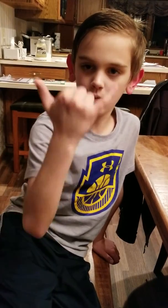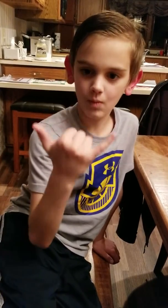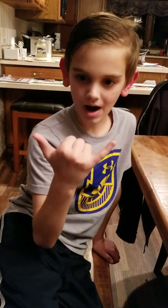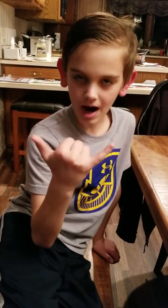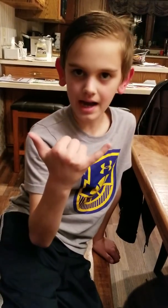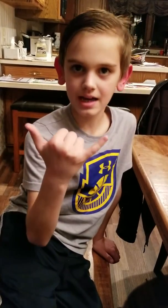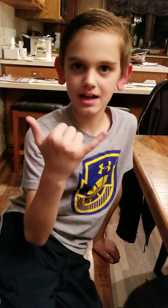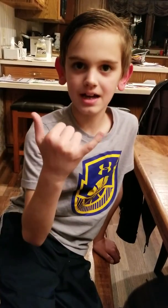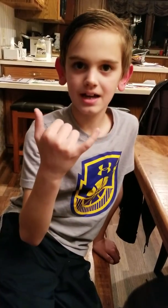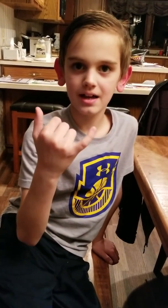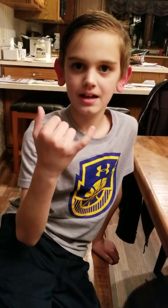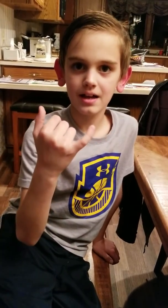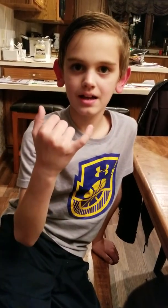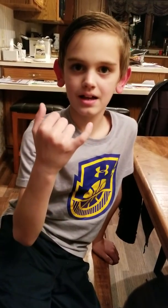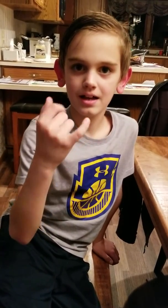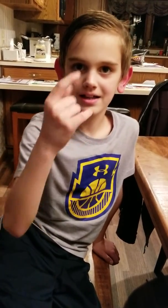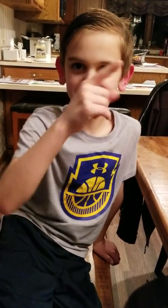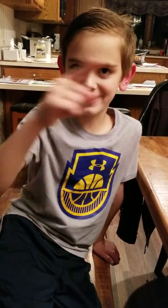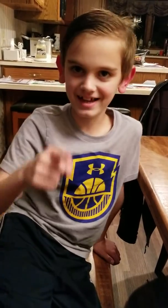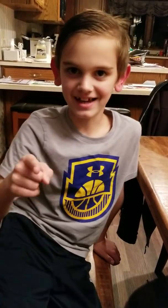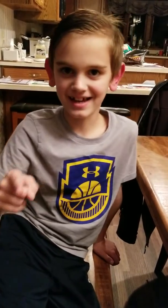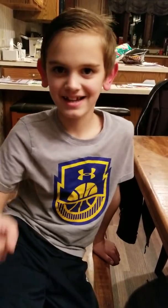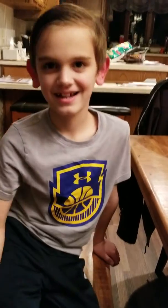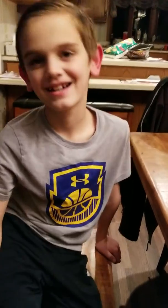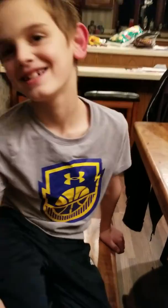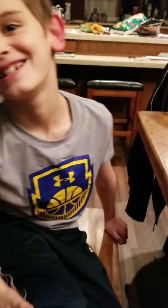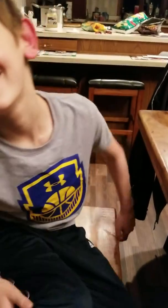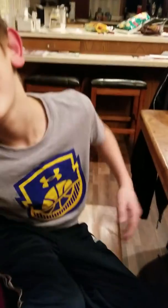Y Z Awesome, thanks